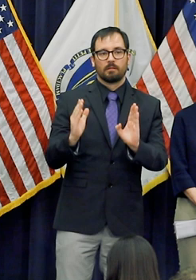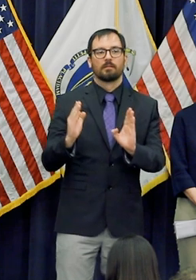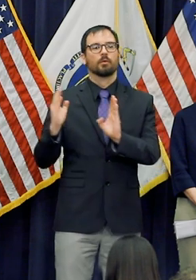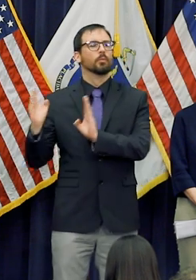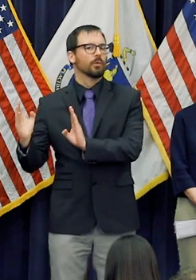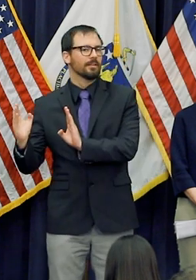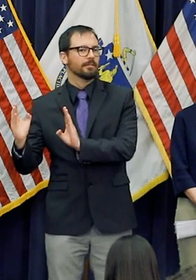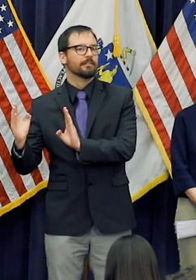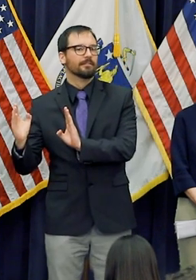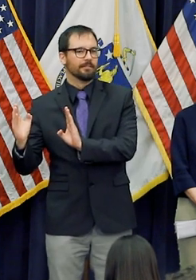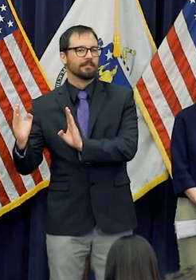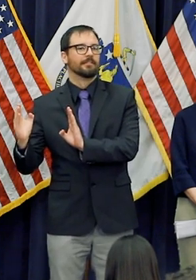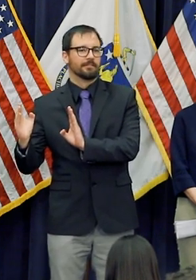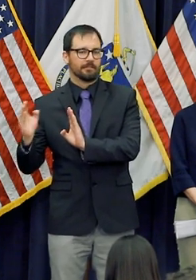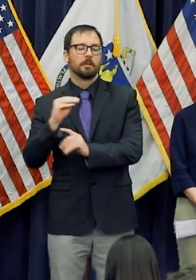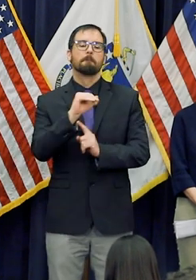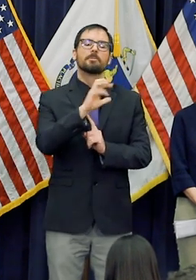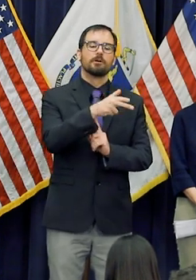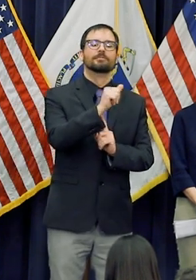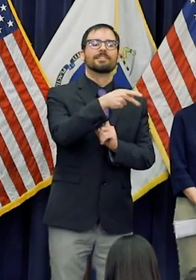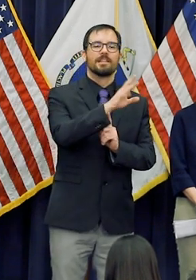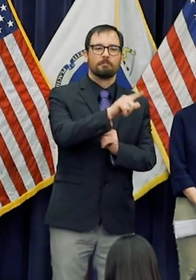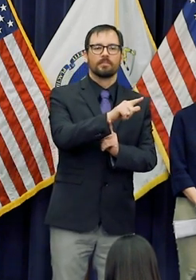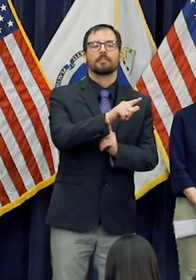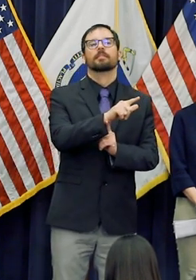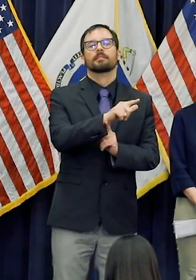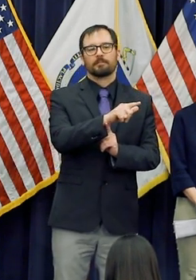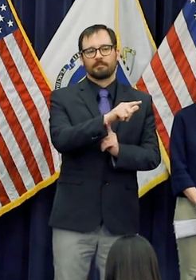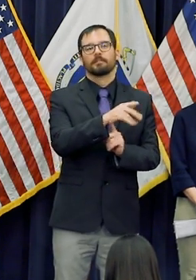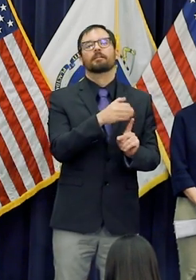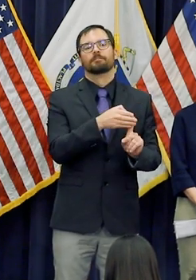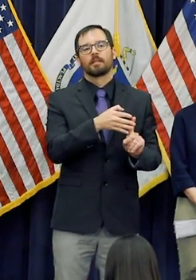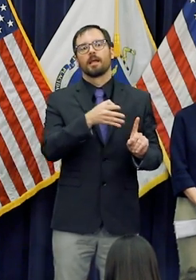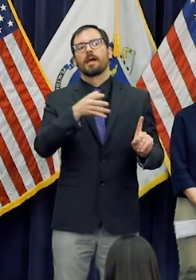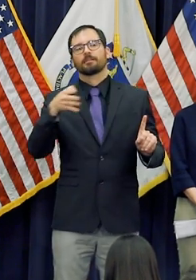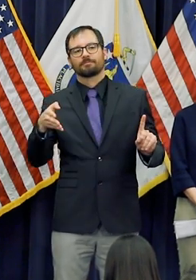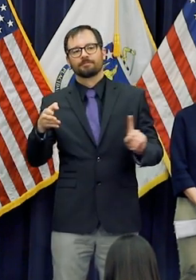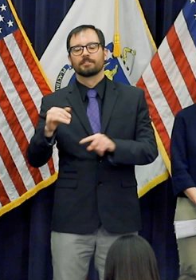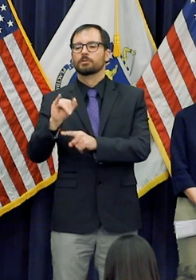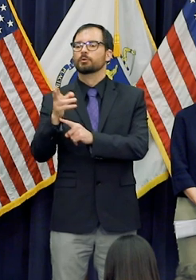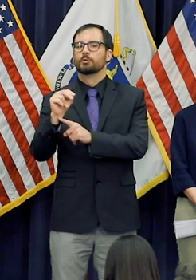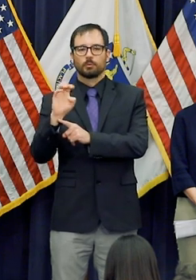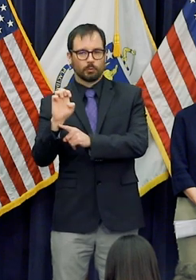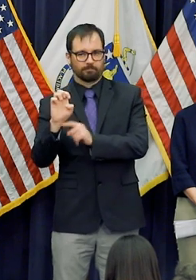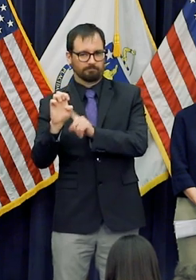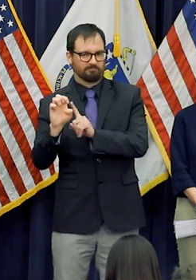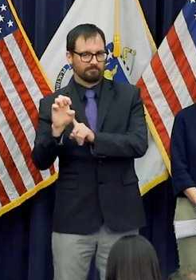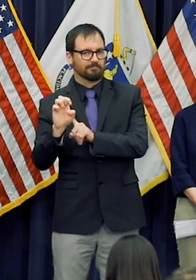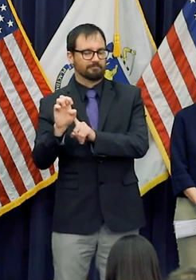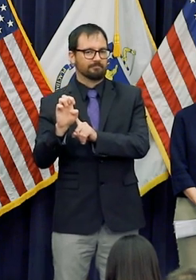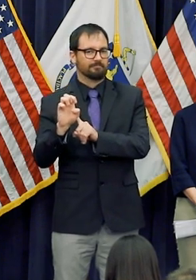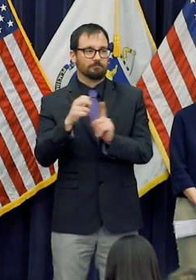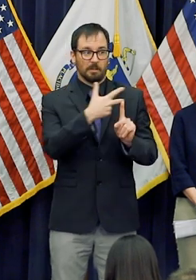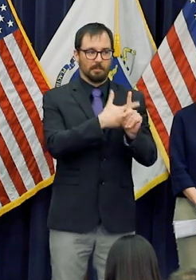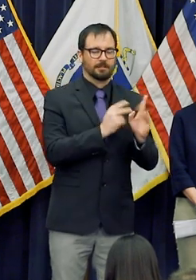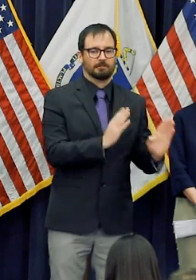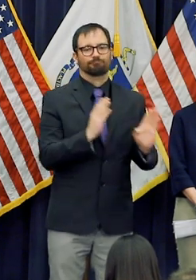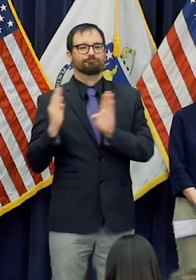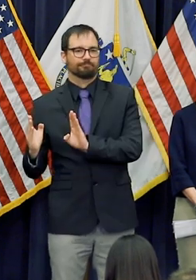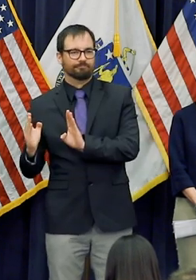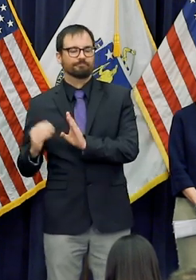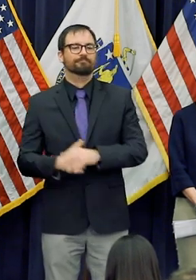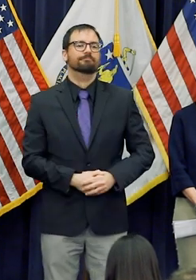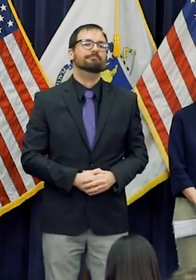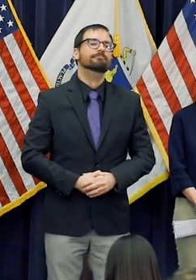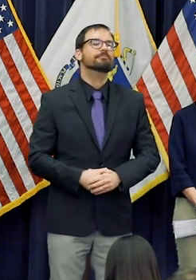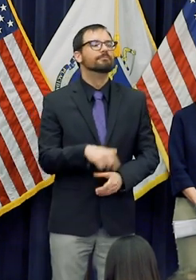will also waive all penalties and interest that would otherwise apply. The Department of Revenue is currently drafting emergency regulations to put